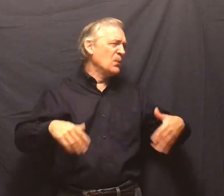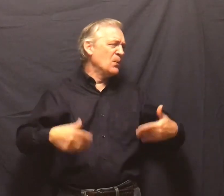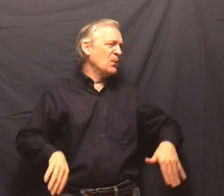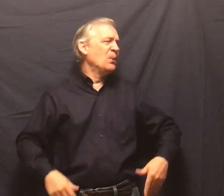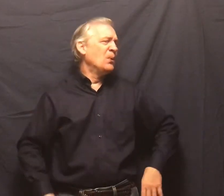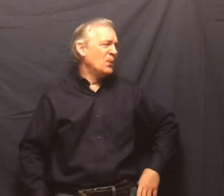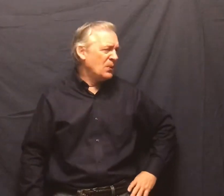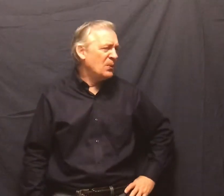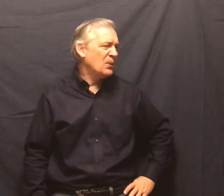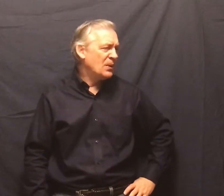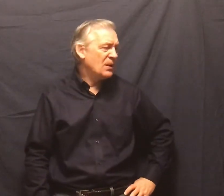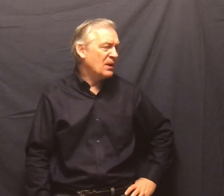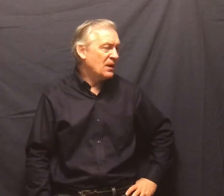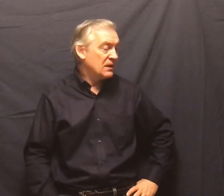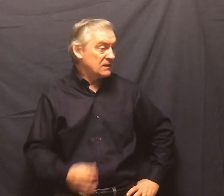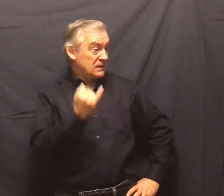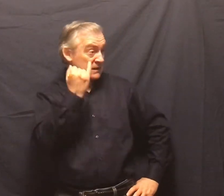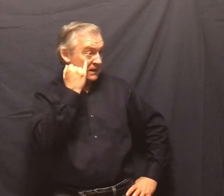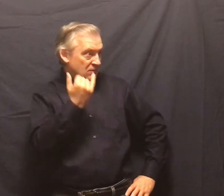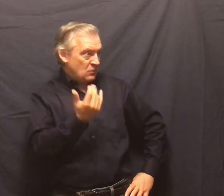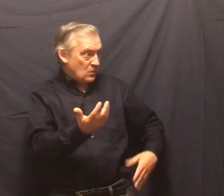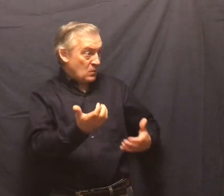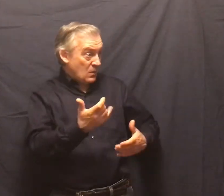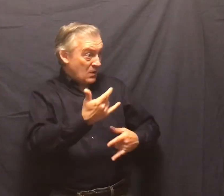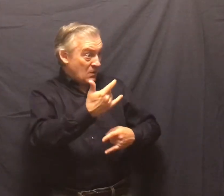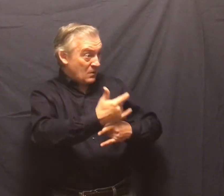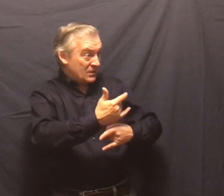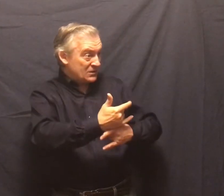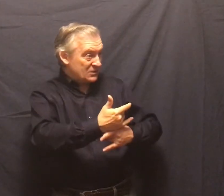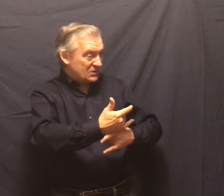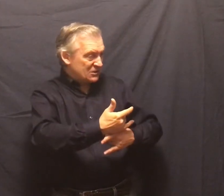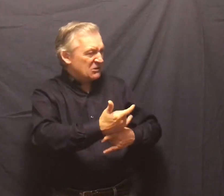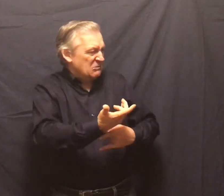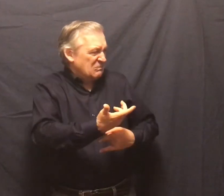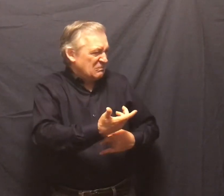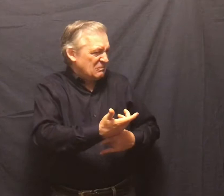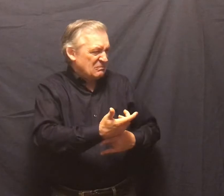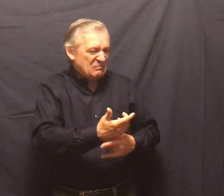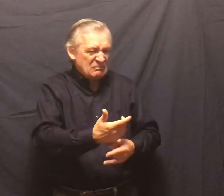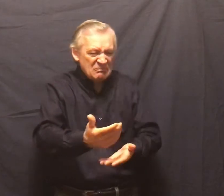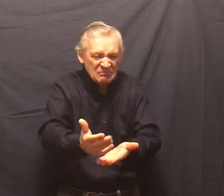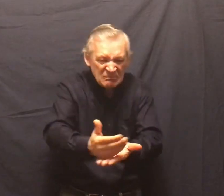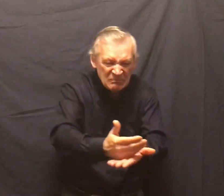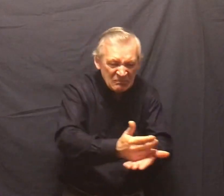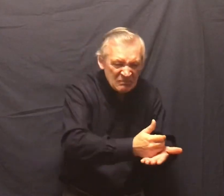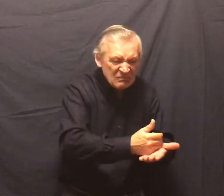"And if we want a little whiskey, we can sell a few eggs or something, or some milk."